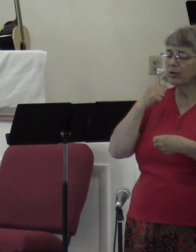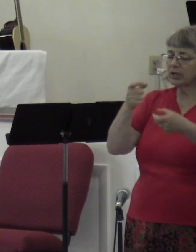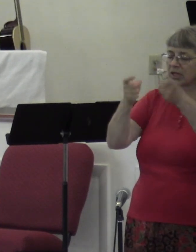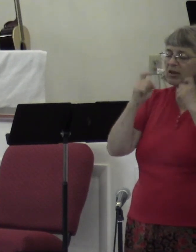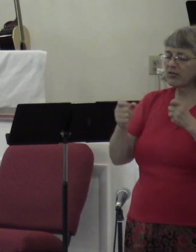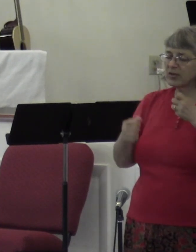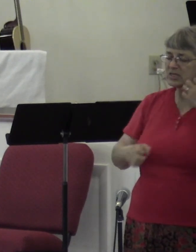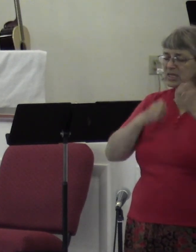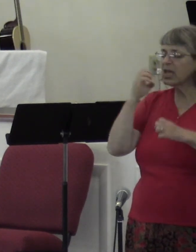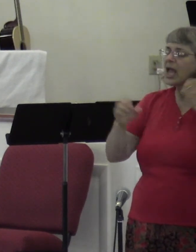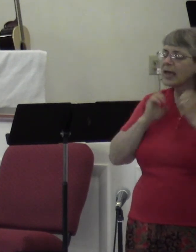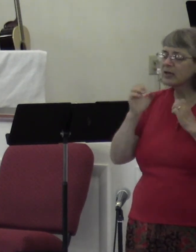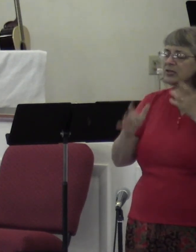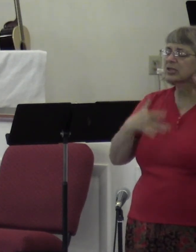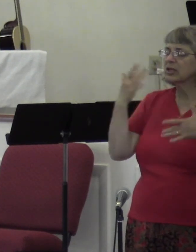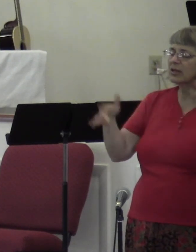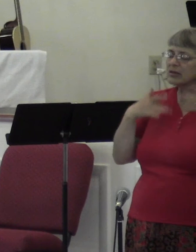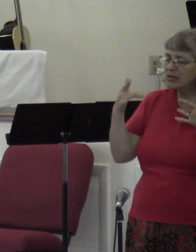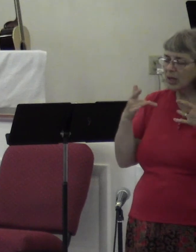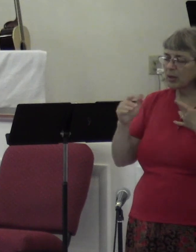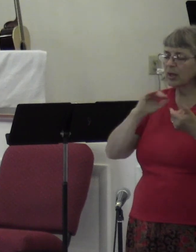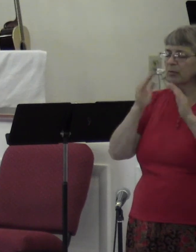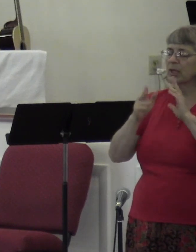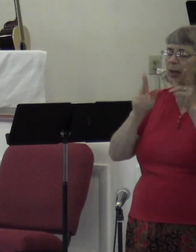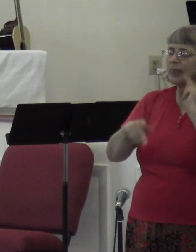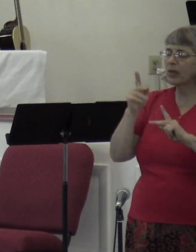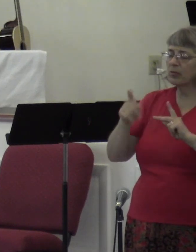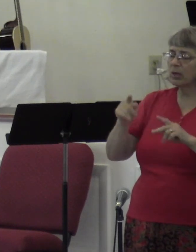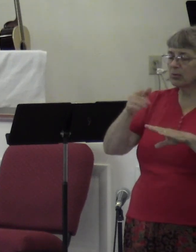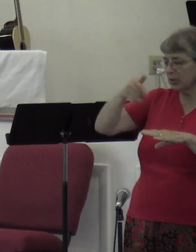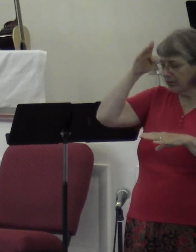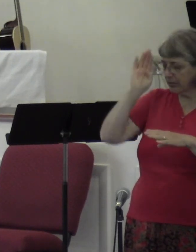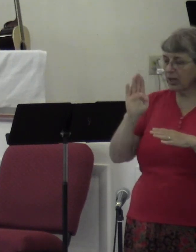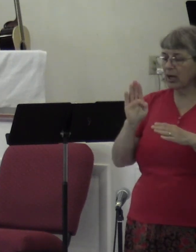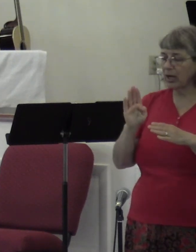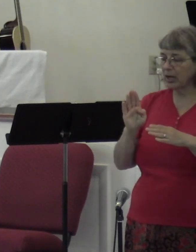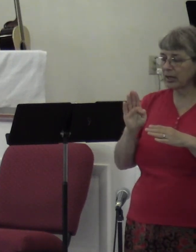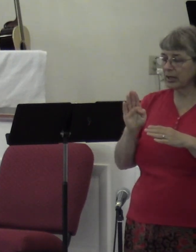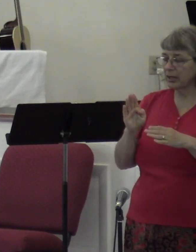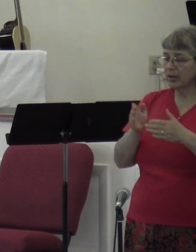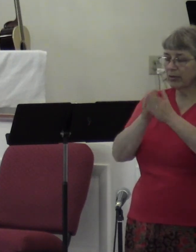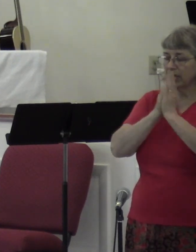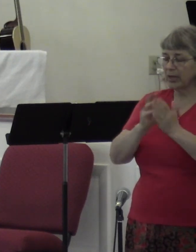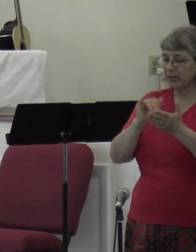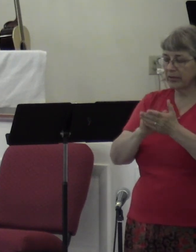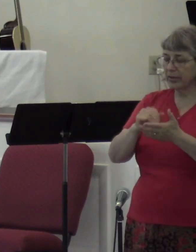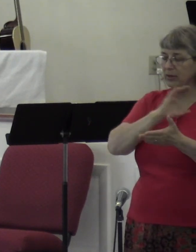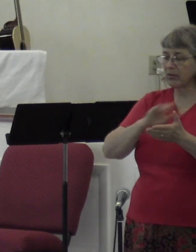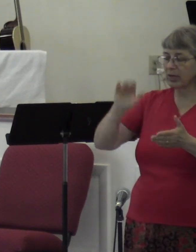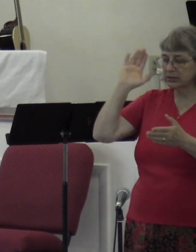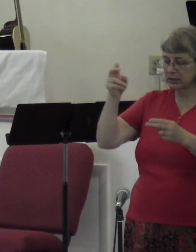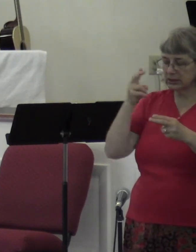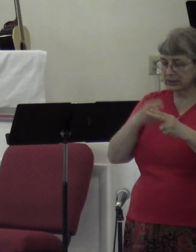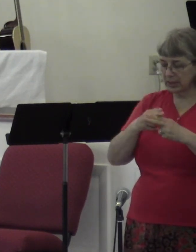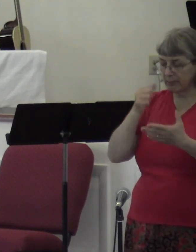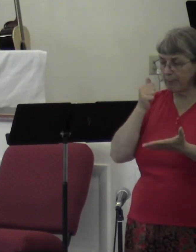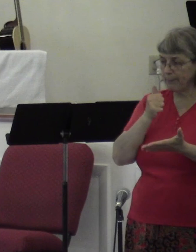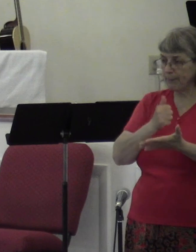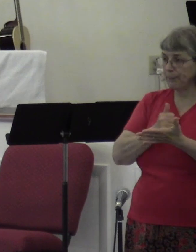and empower us to be the people of God on mission. We ask it in Christ's name. Amen.